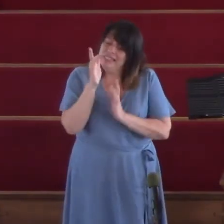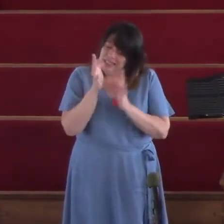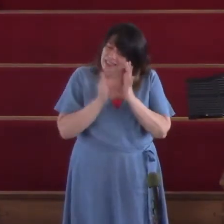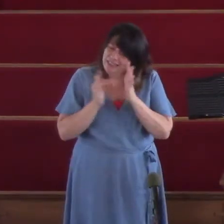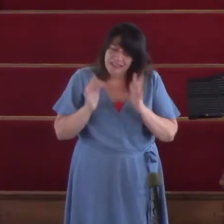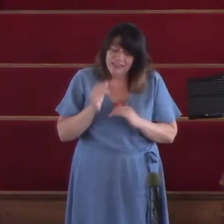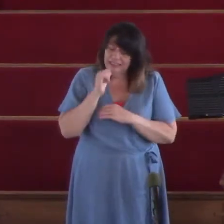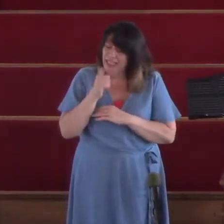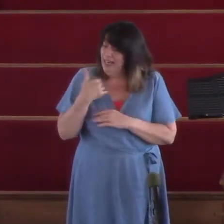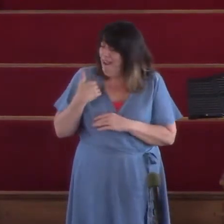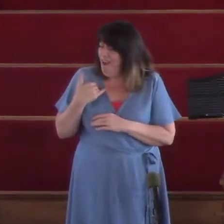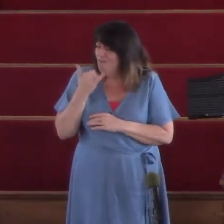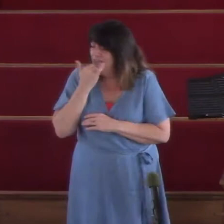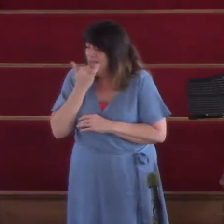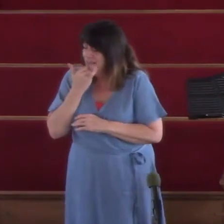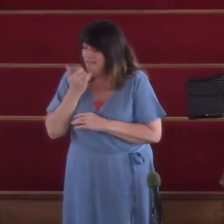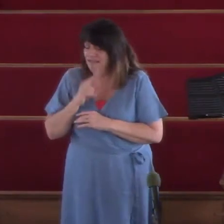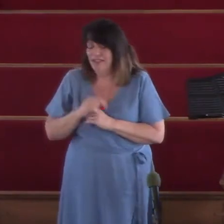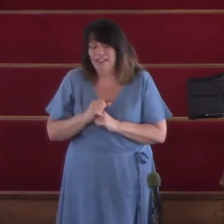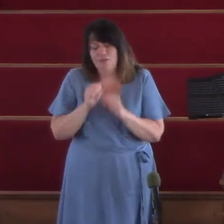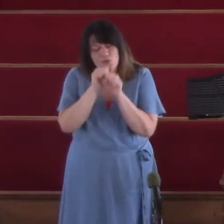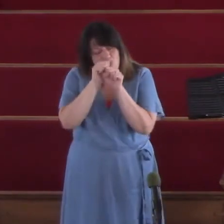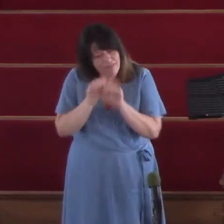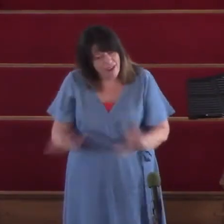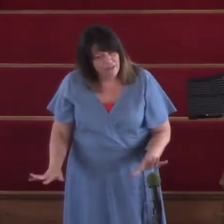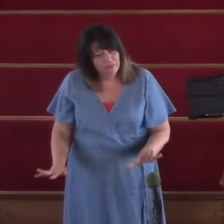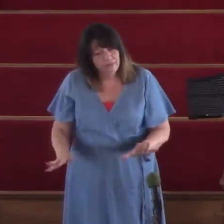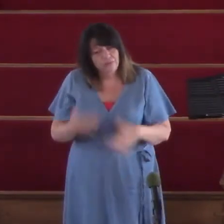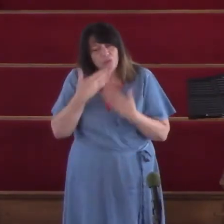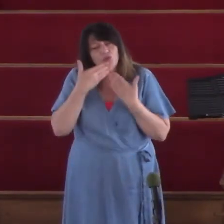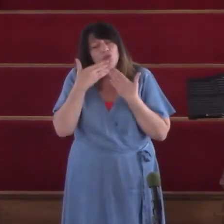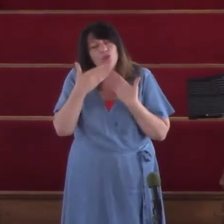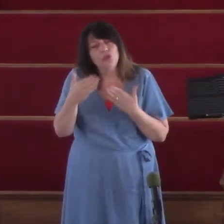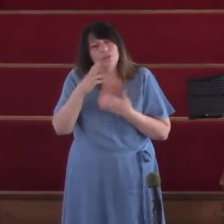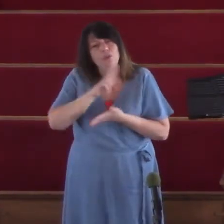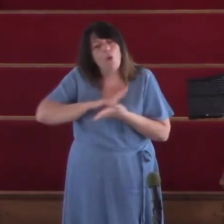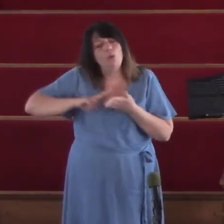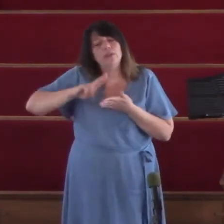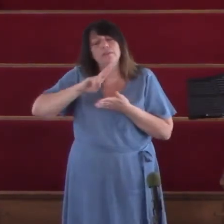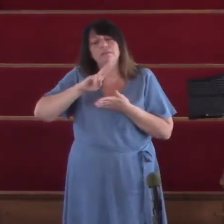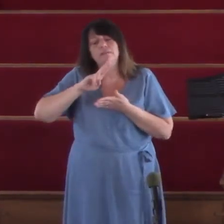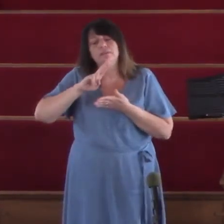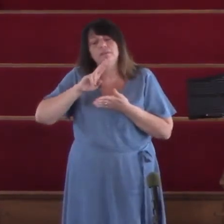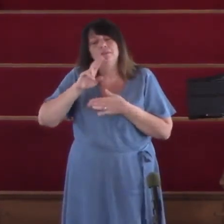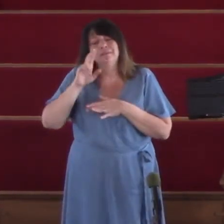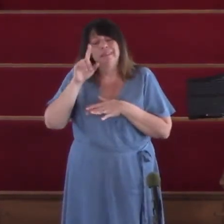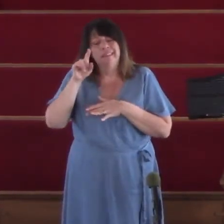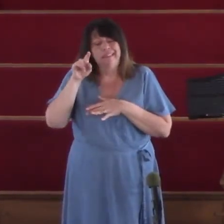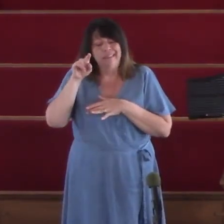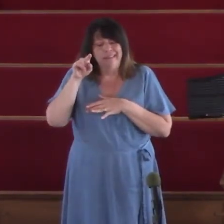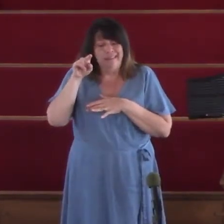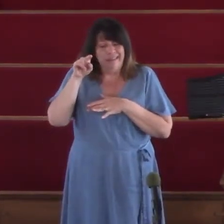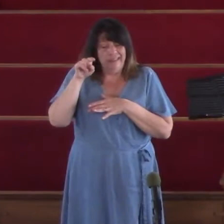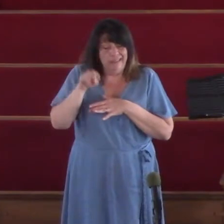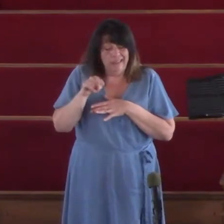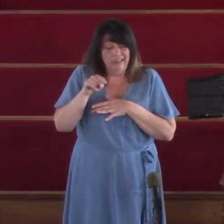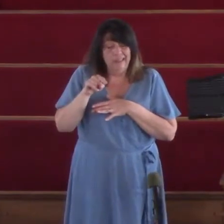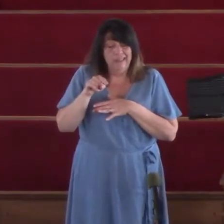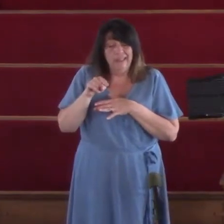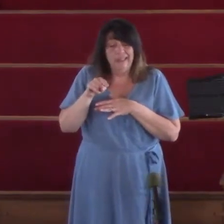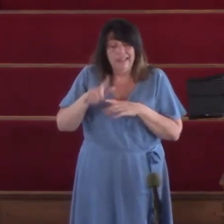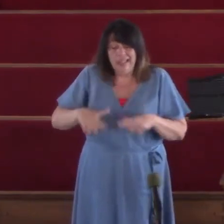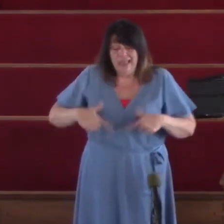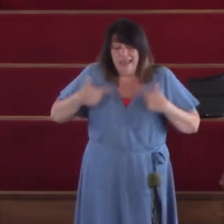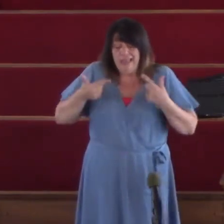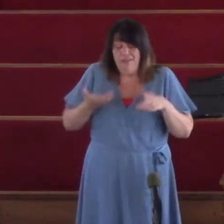And my friend, he came down to offer himself that living sacrifice for you and I. And thank